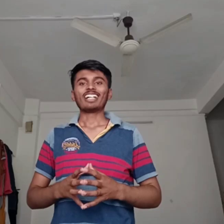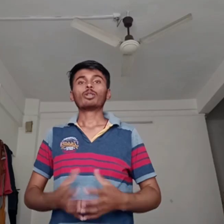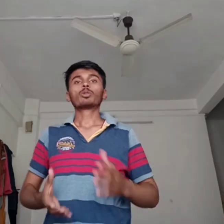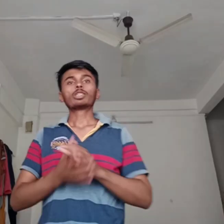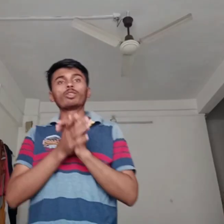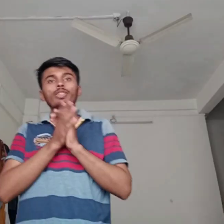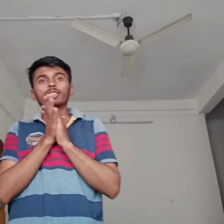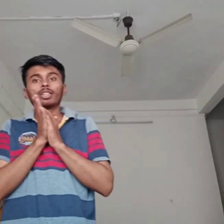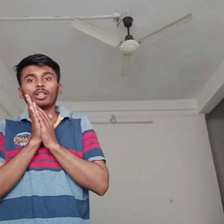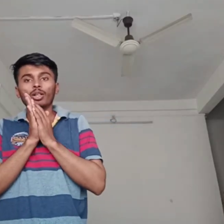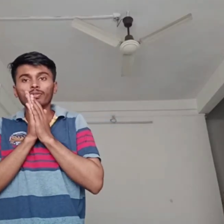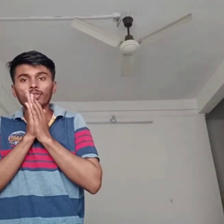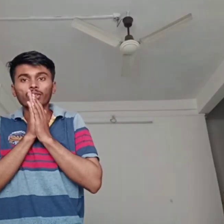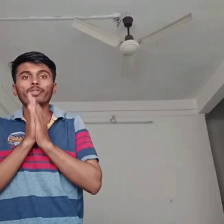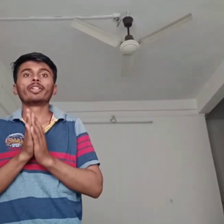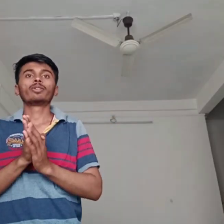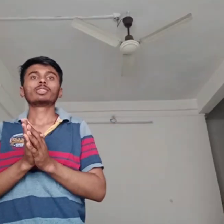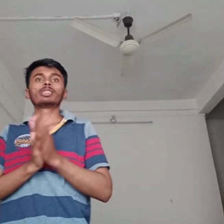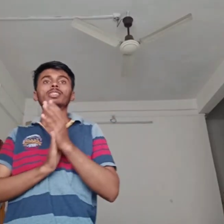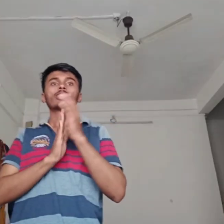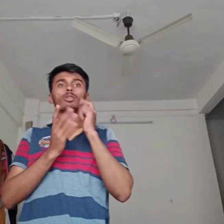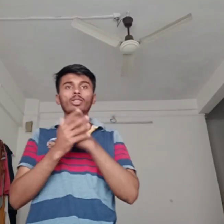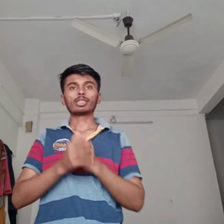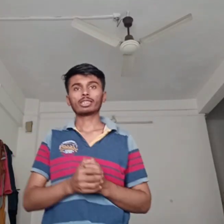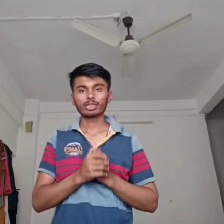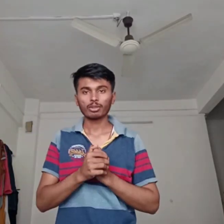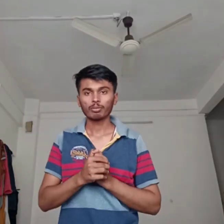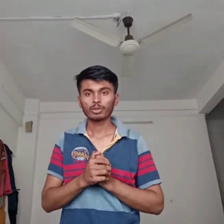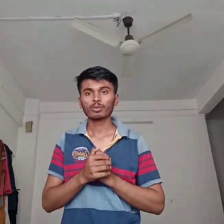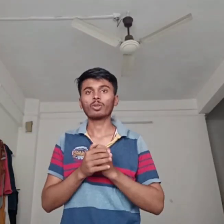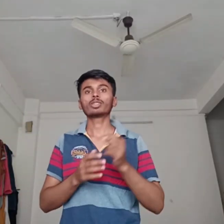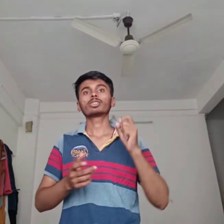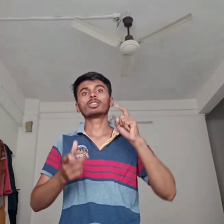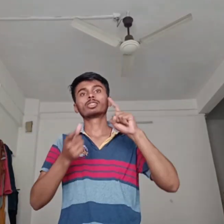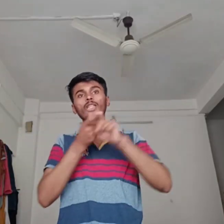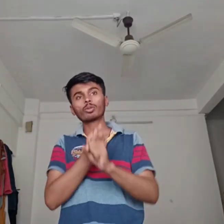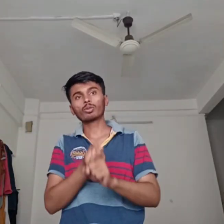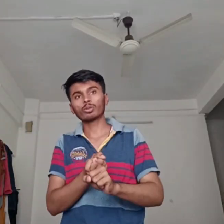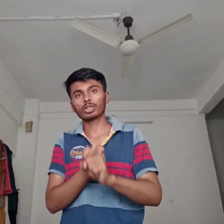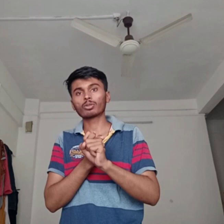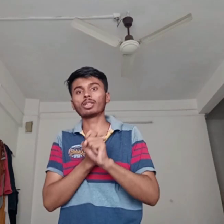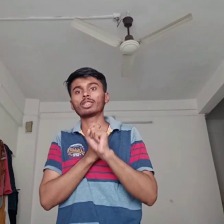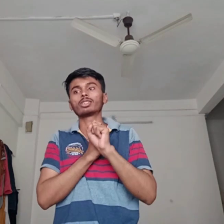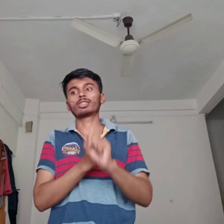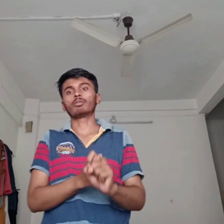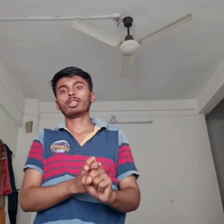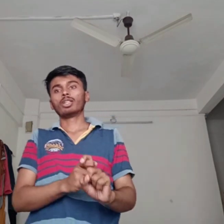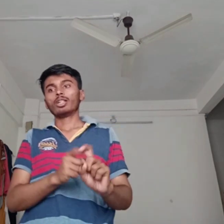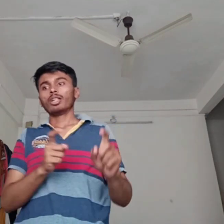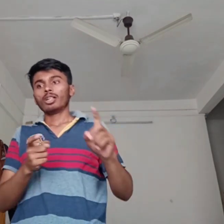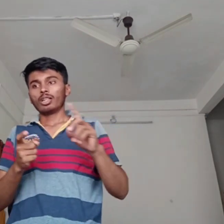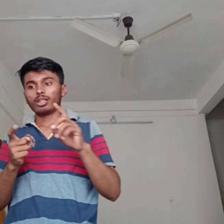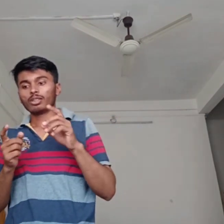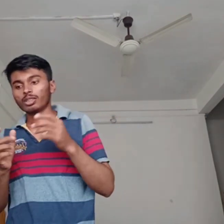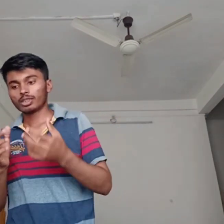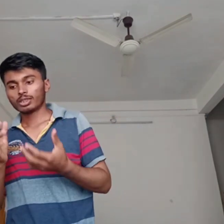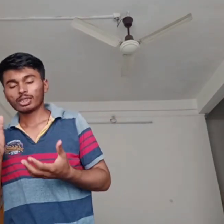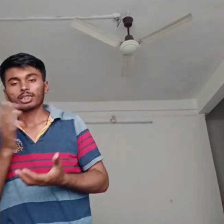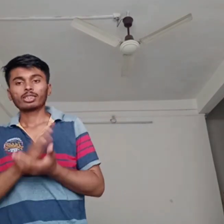Hello, today's topic of the video is circulatory system. What is a circulatory system? Let's take